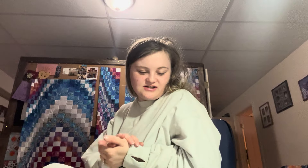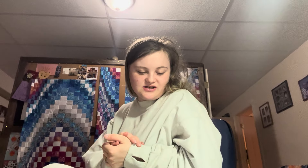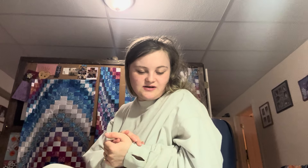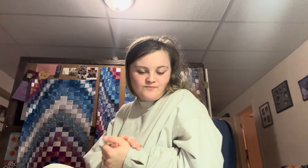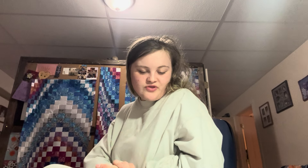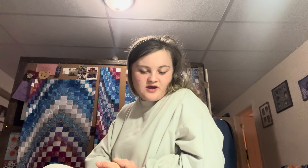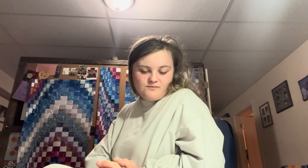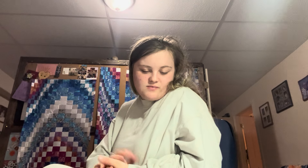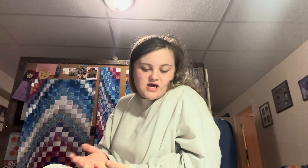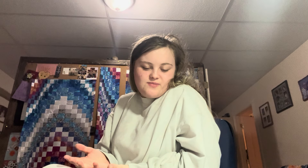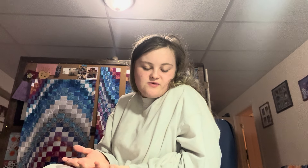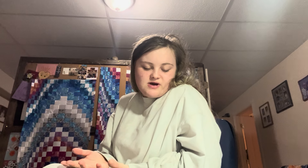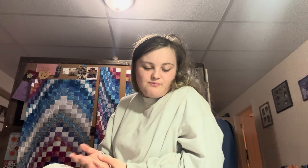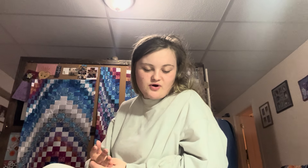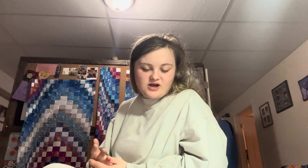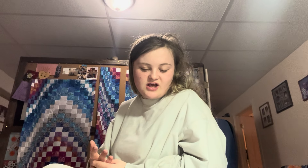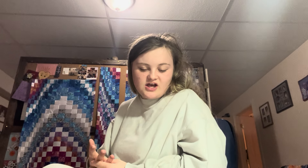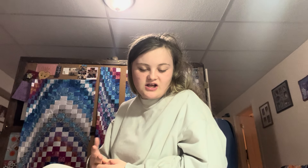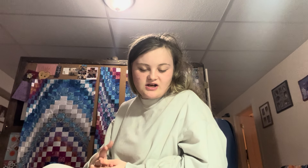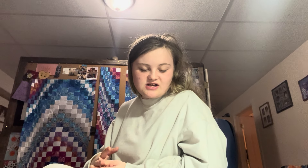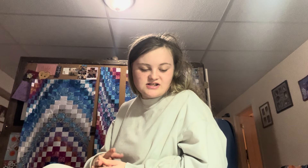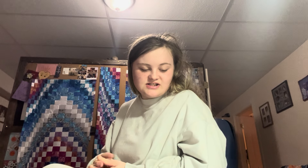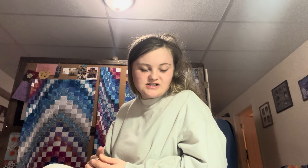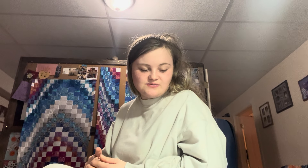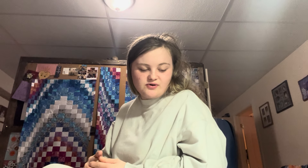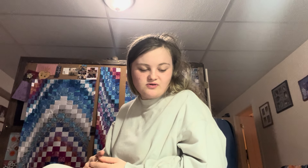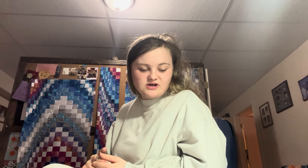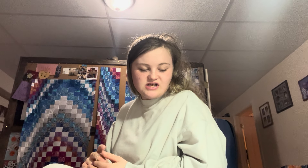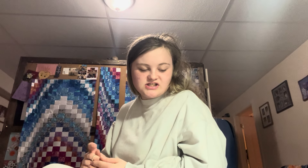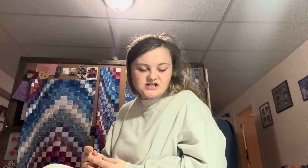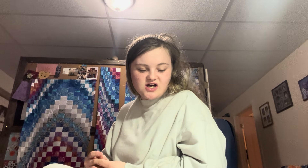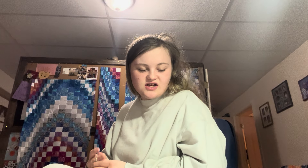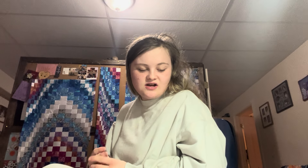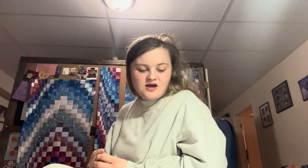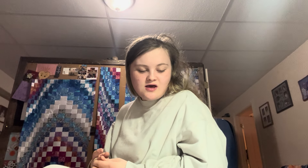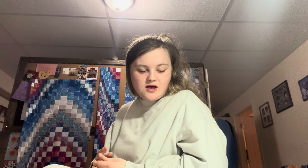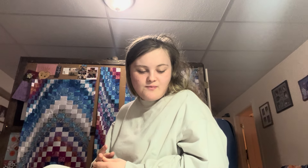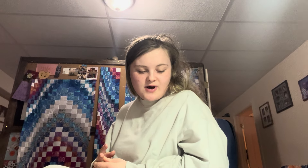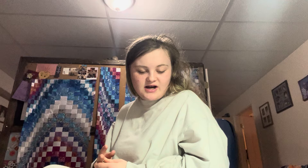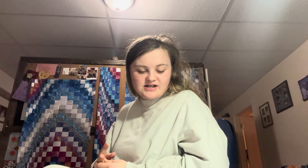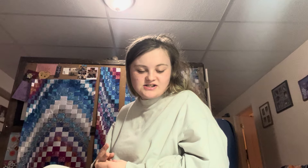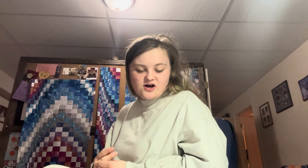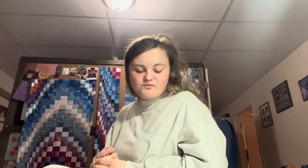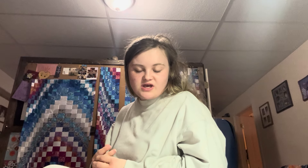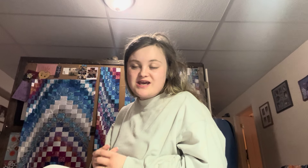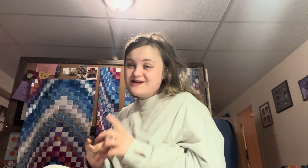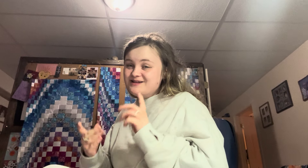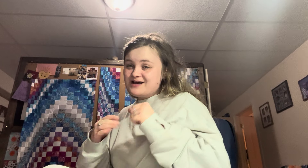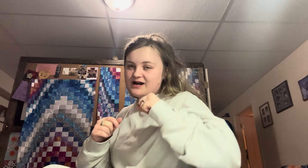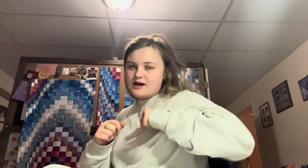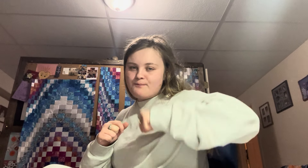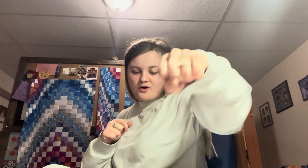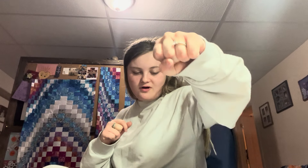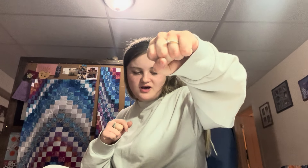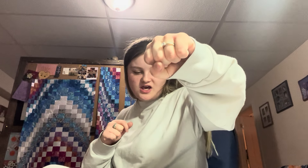poison. Maybe my prettiness is poison, but it don't mean that I'm